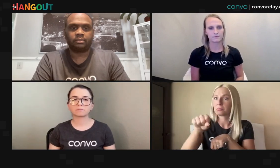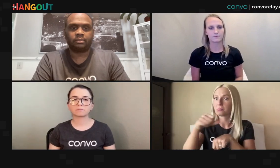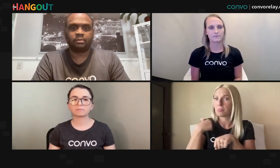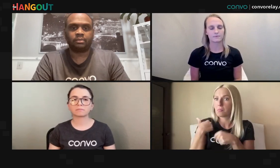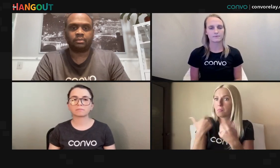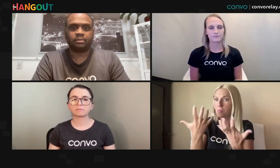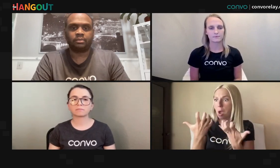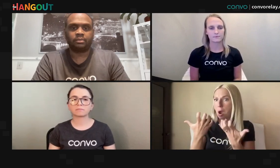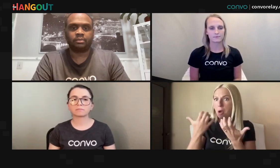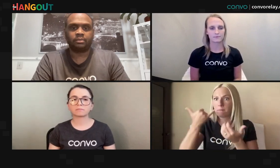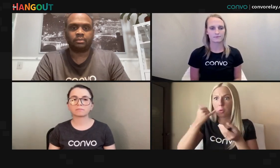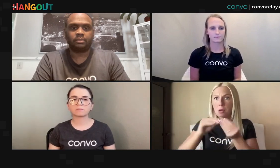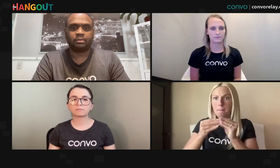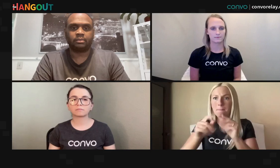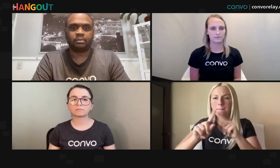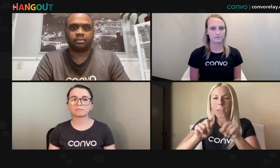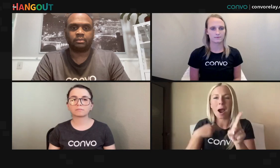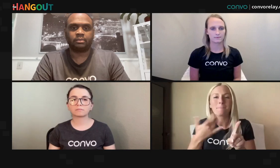own a business